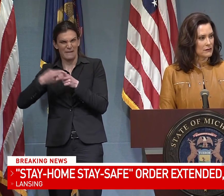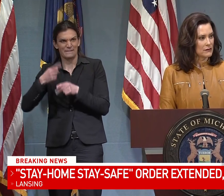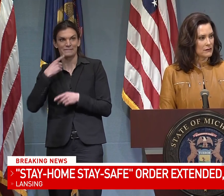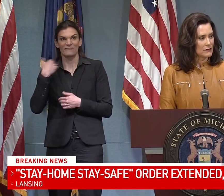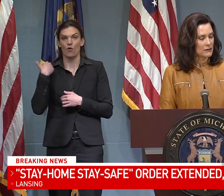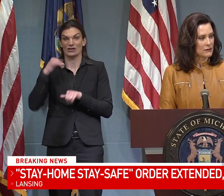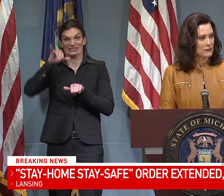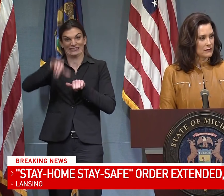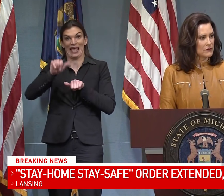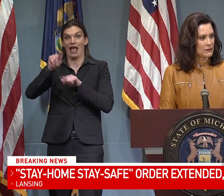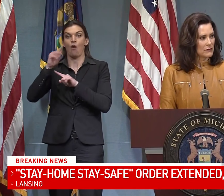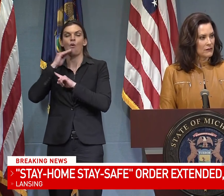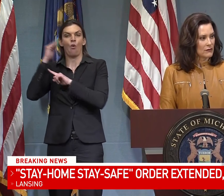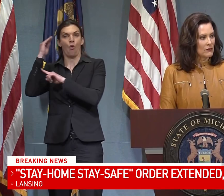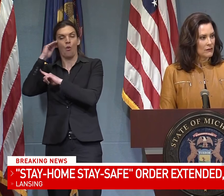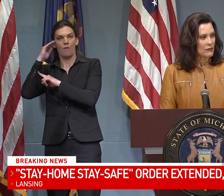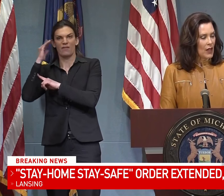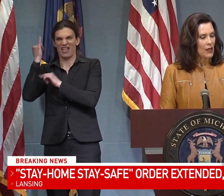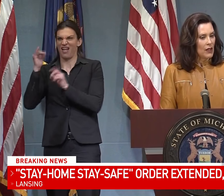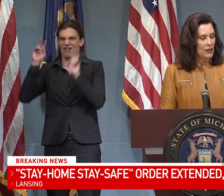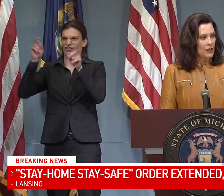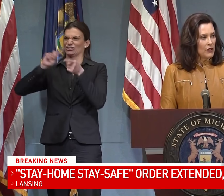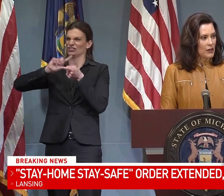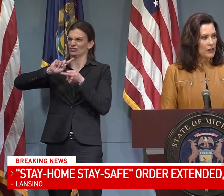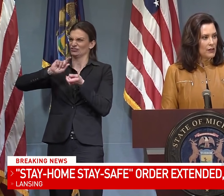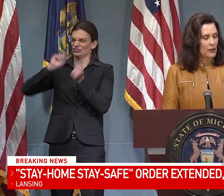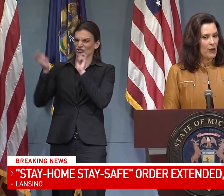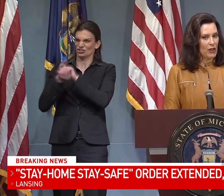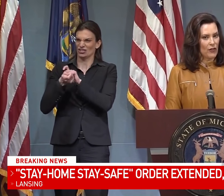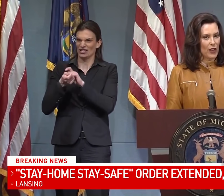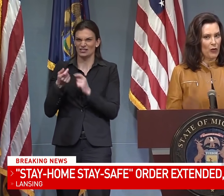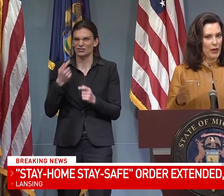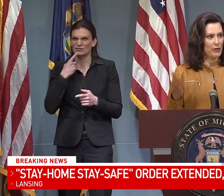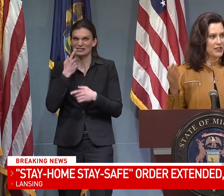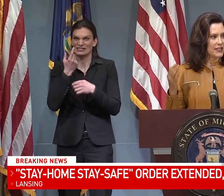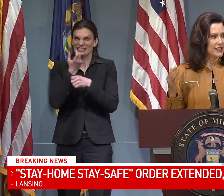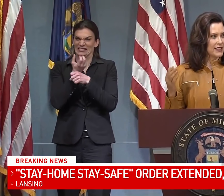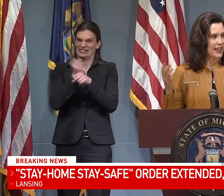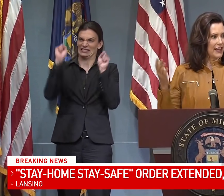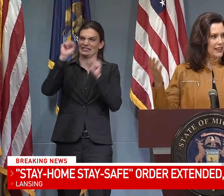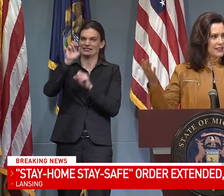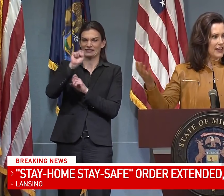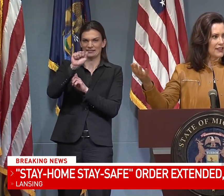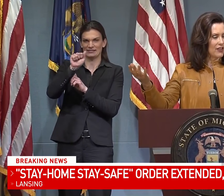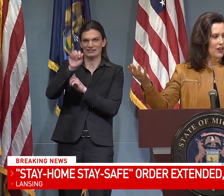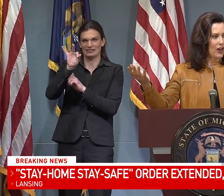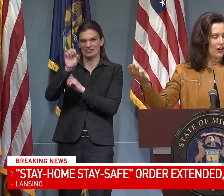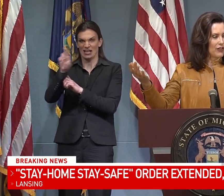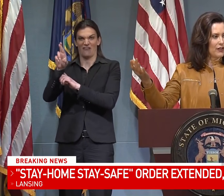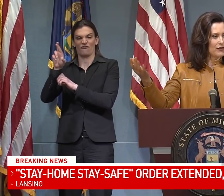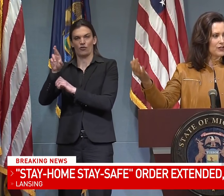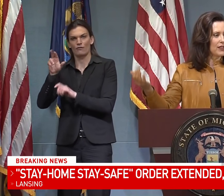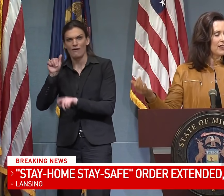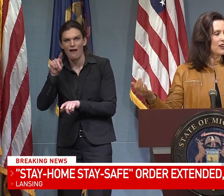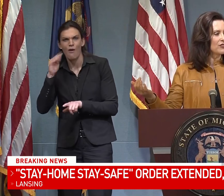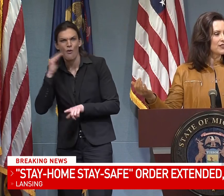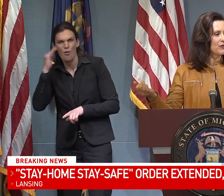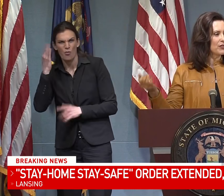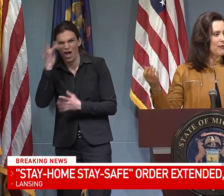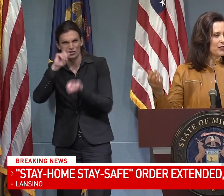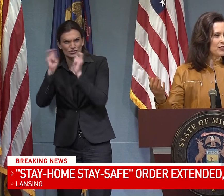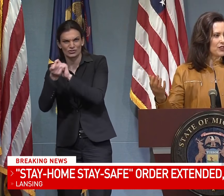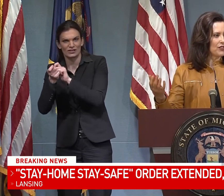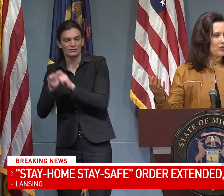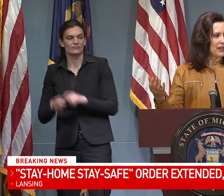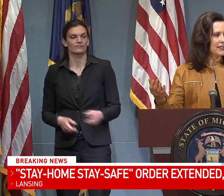and stay safe, stay home? Is there any difference at all? Well, part of what I hope people see today is that so they can understand